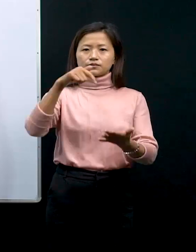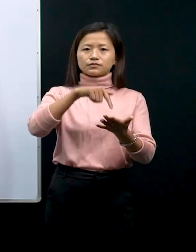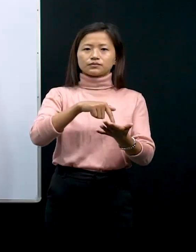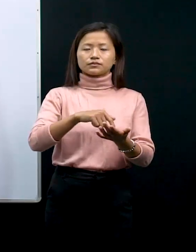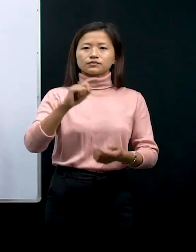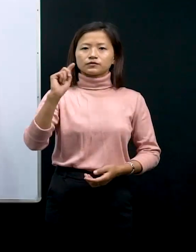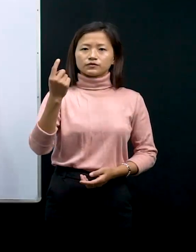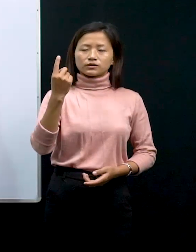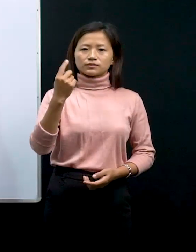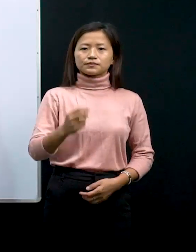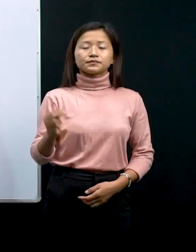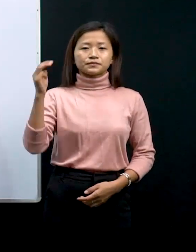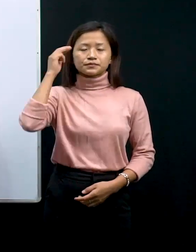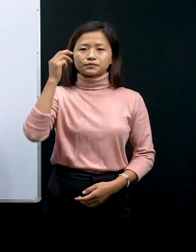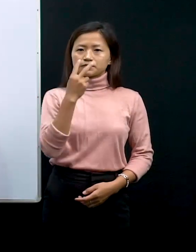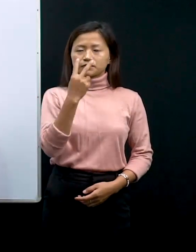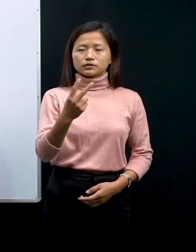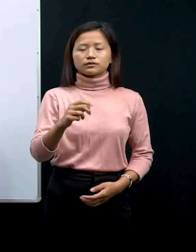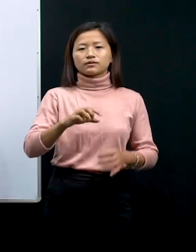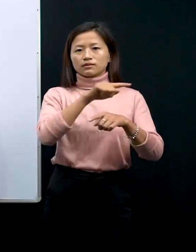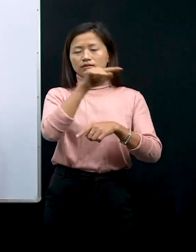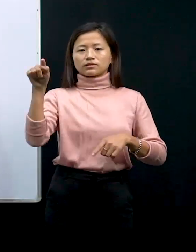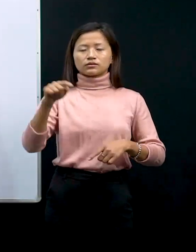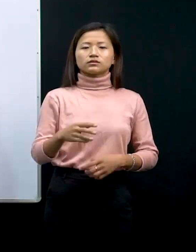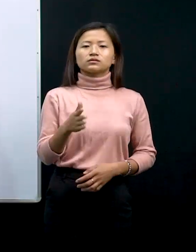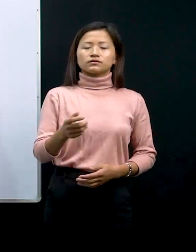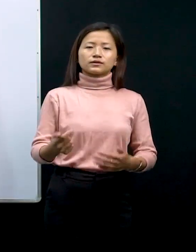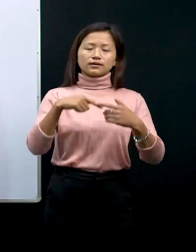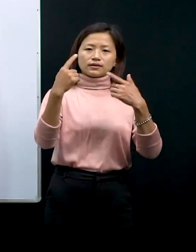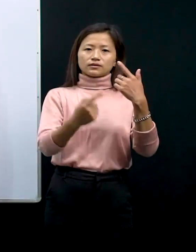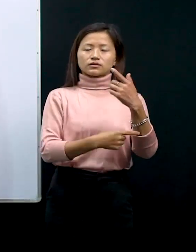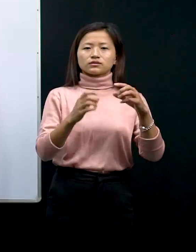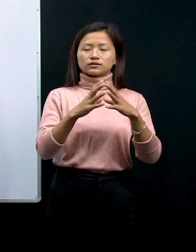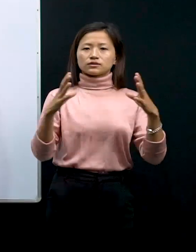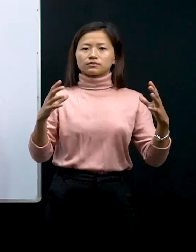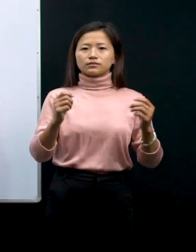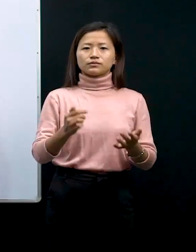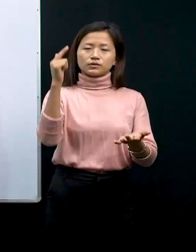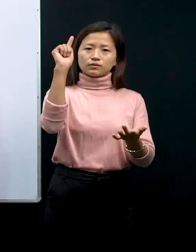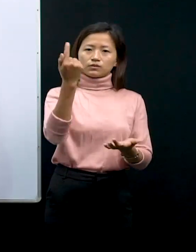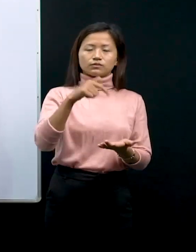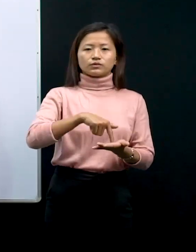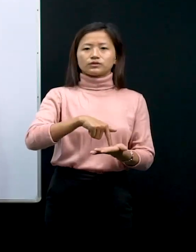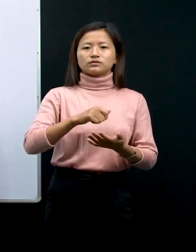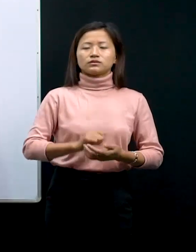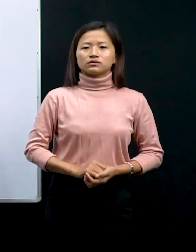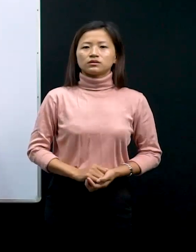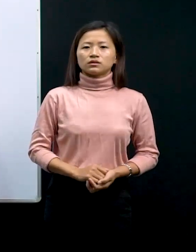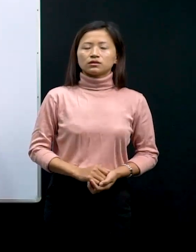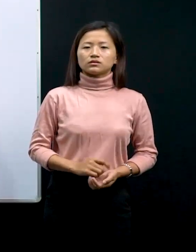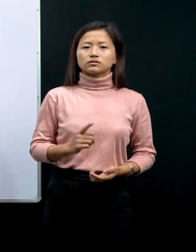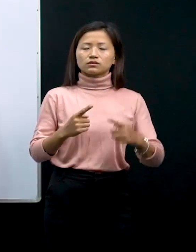What is the first point? The line segment which drawn to a circle from an external point which touches the circle at only one point is